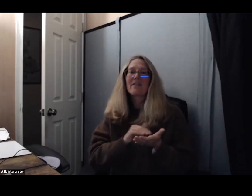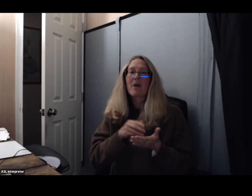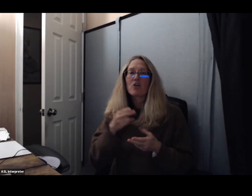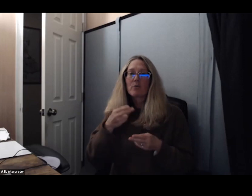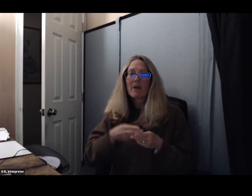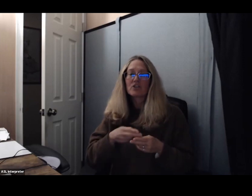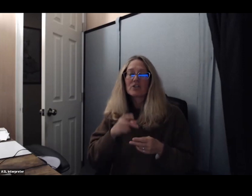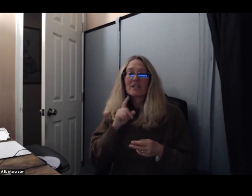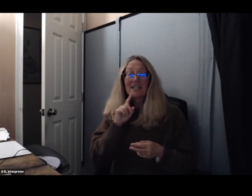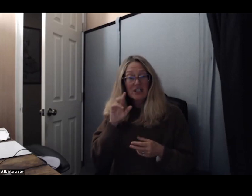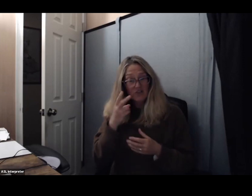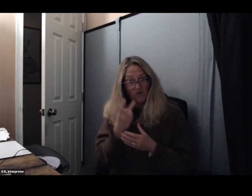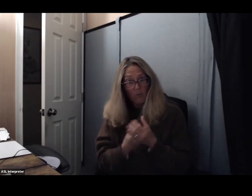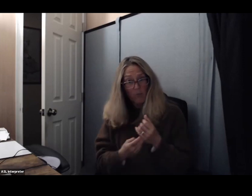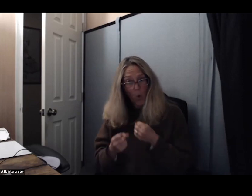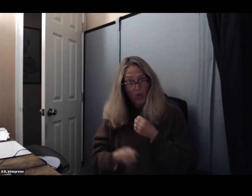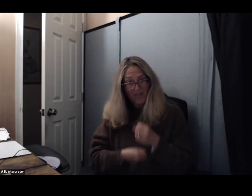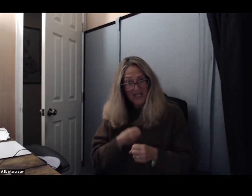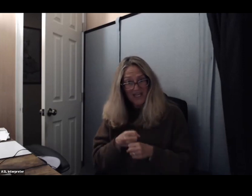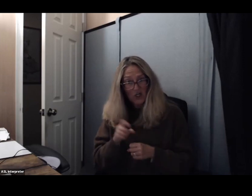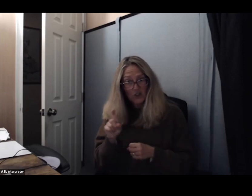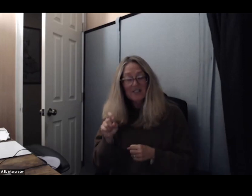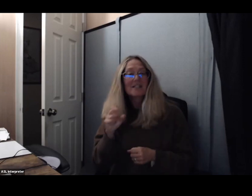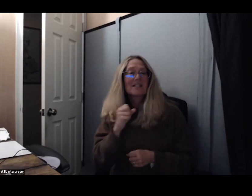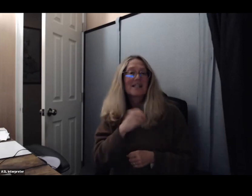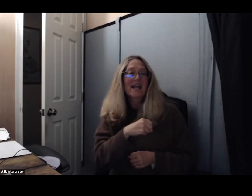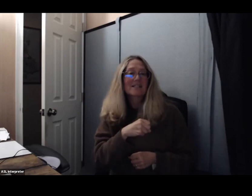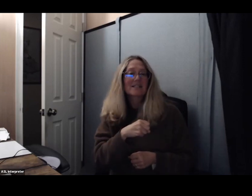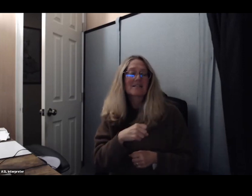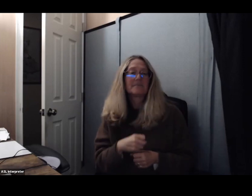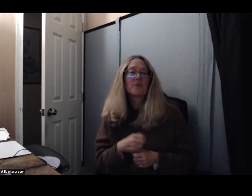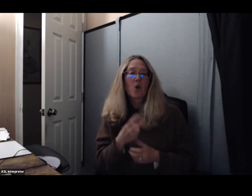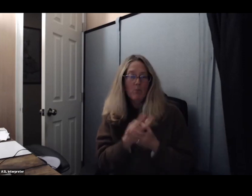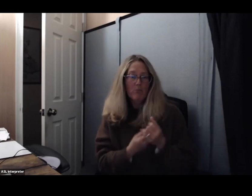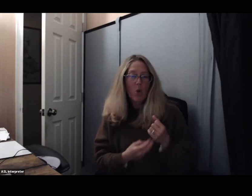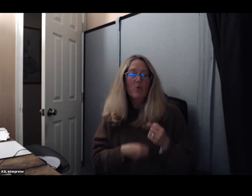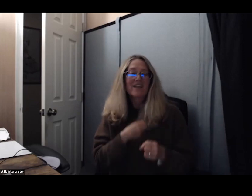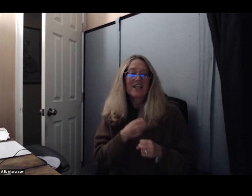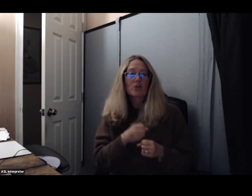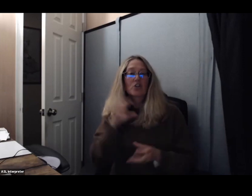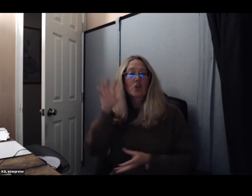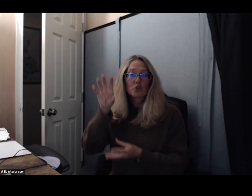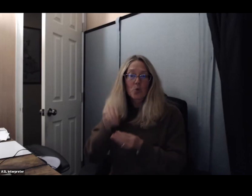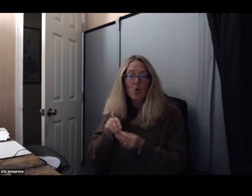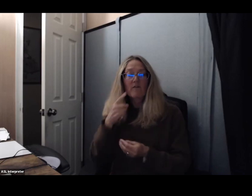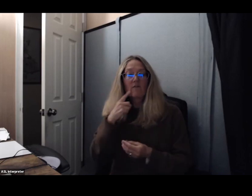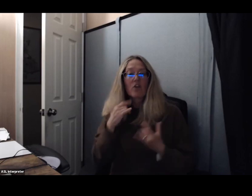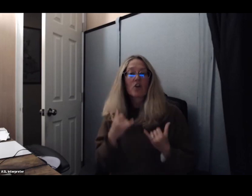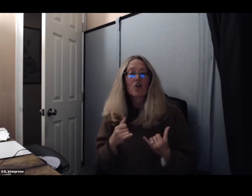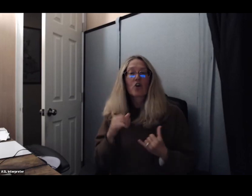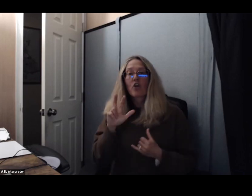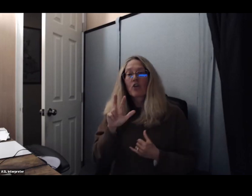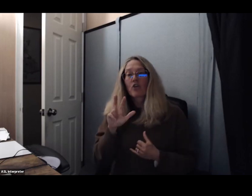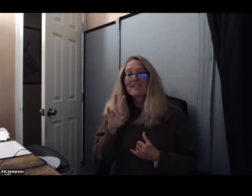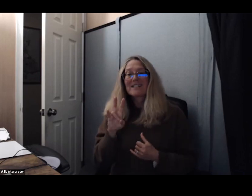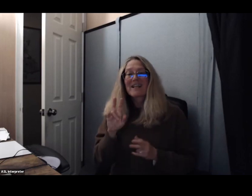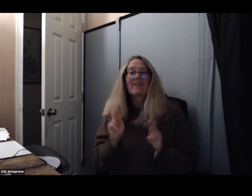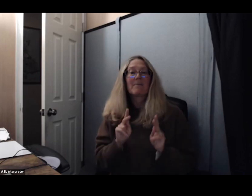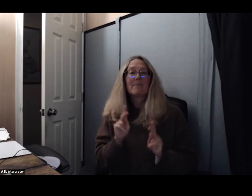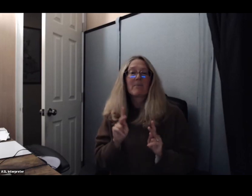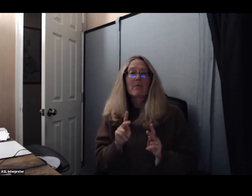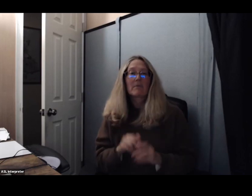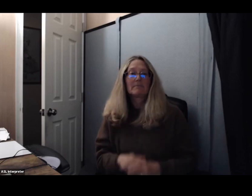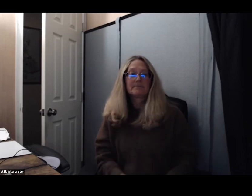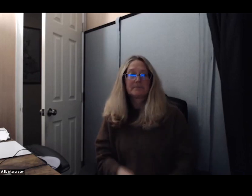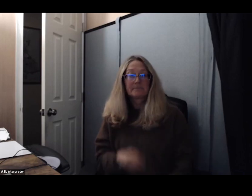mentioned, is that for both years? Or Yes, that is for That's both the years. total? That's the total for the current 37 participants. Thank